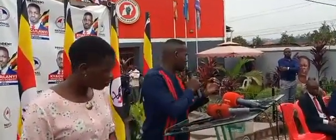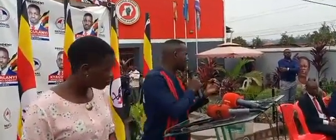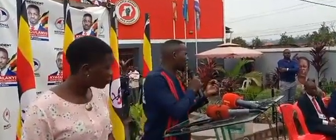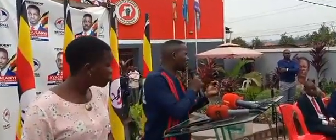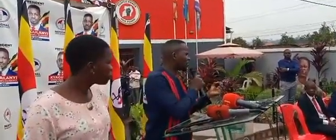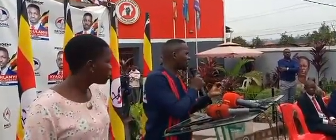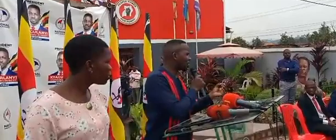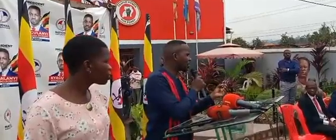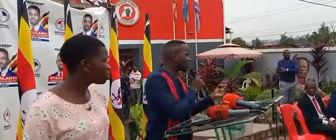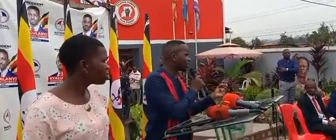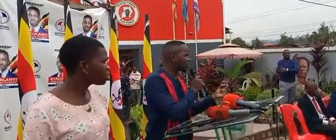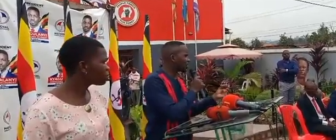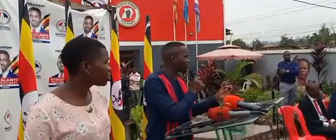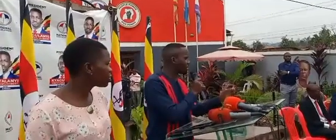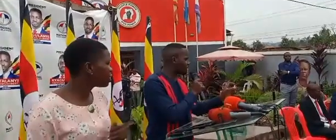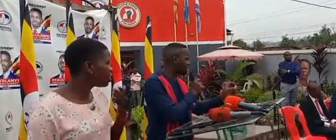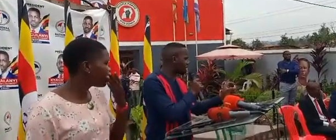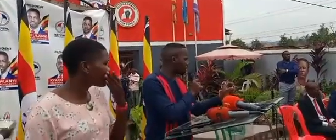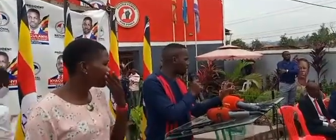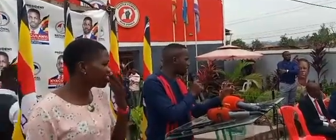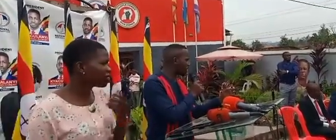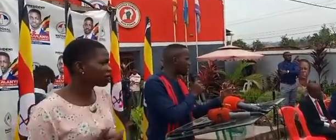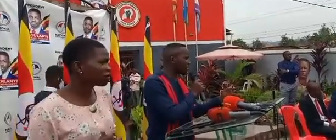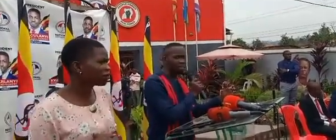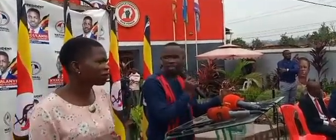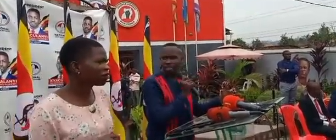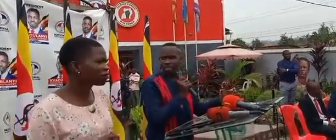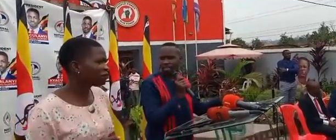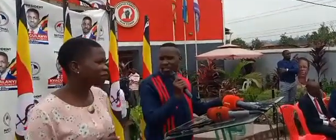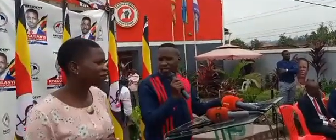Somebody left their ring here. Is it your wedding ring? It is